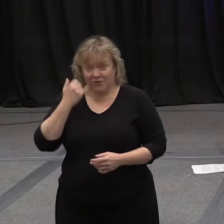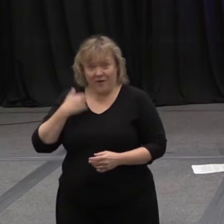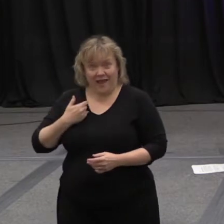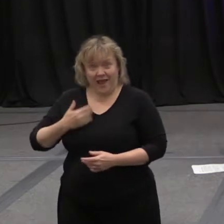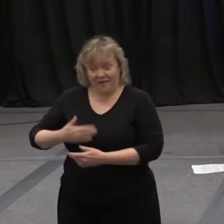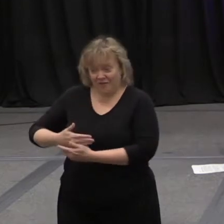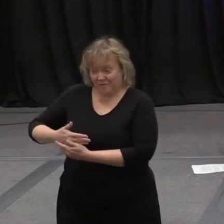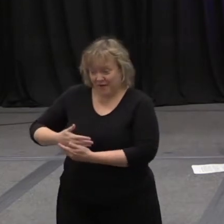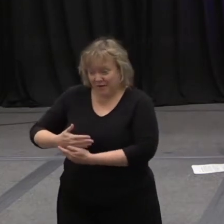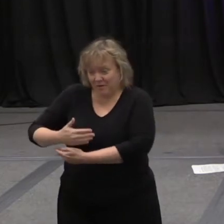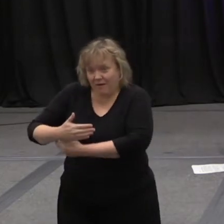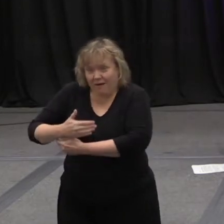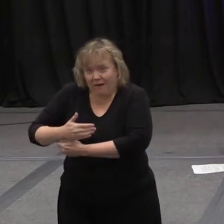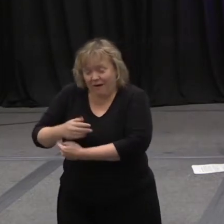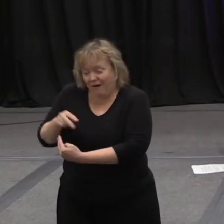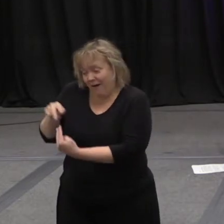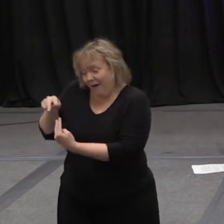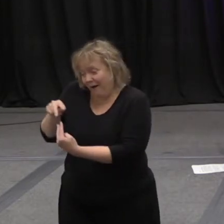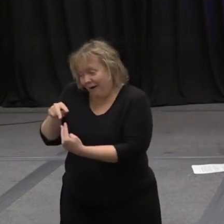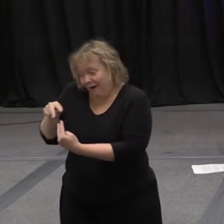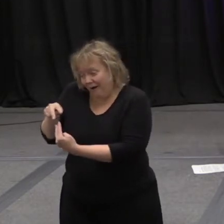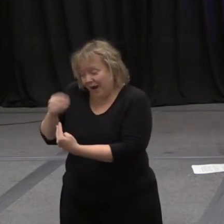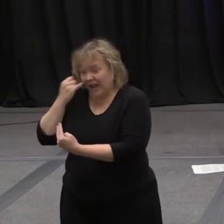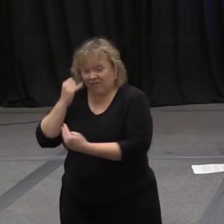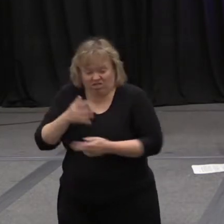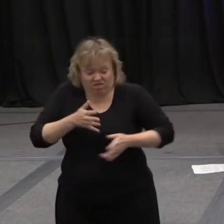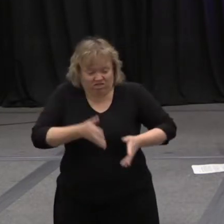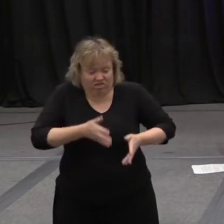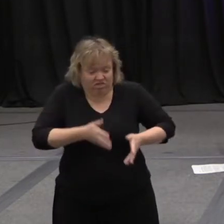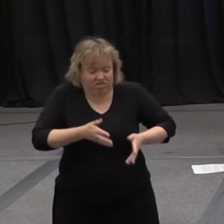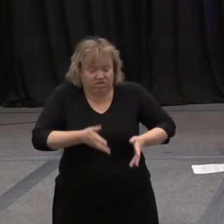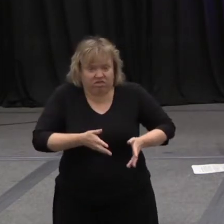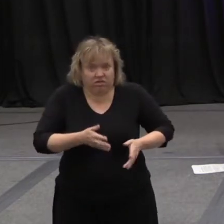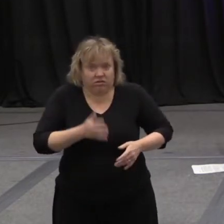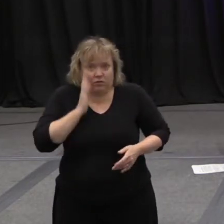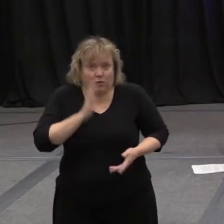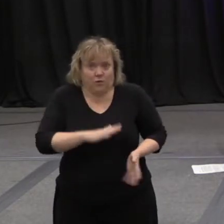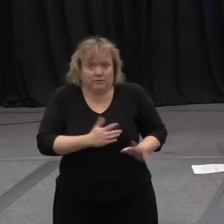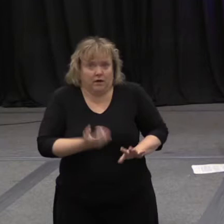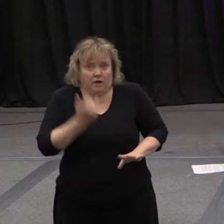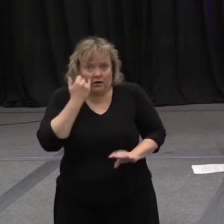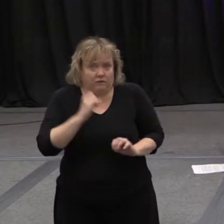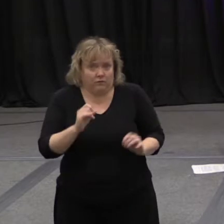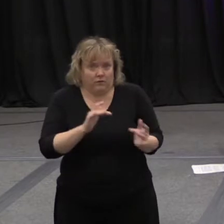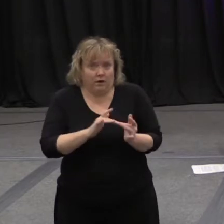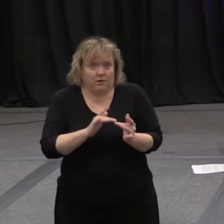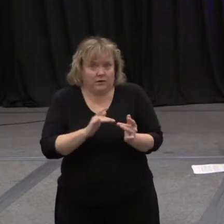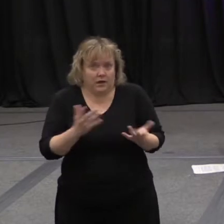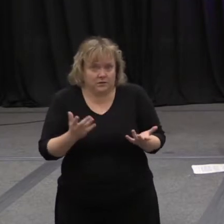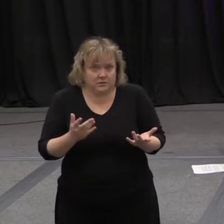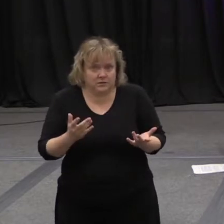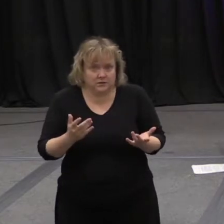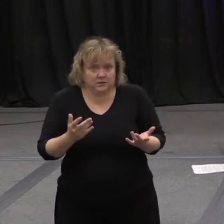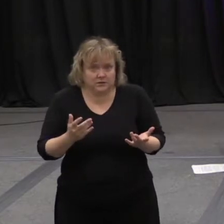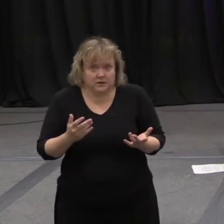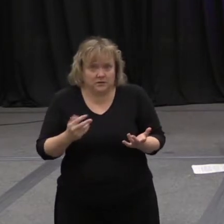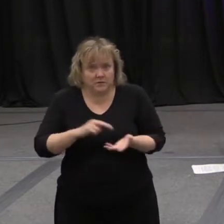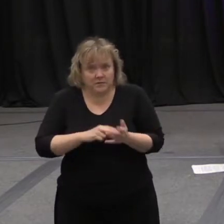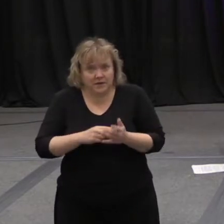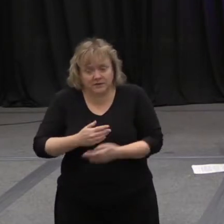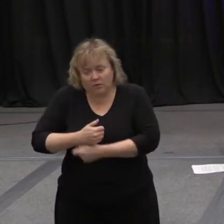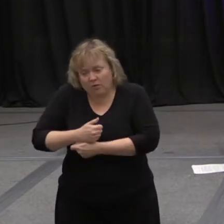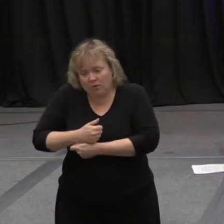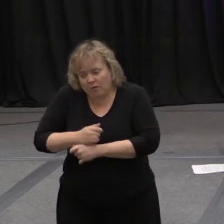will die. Human infants will die without this. I love you. I see you. I love